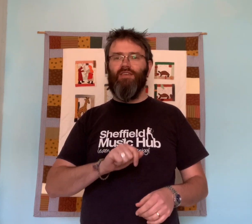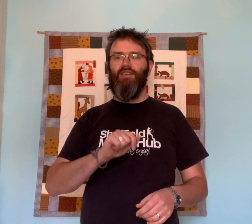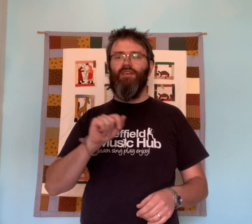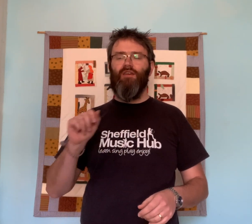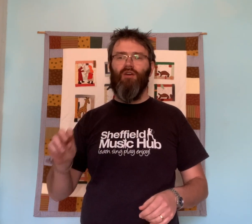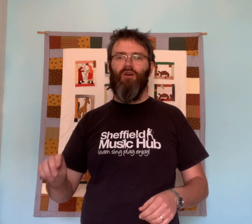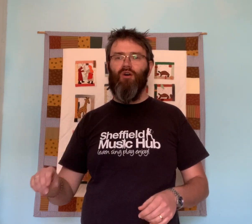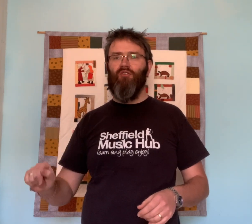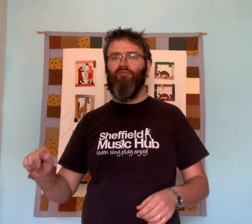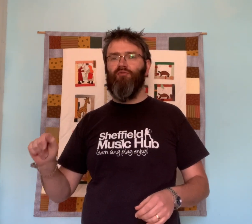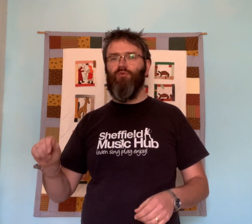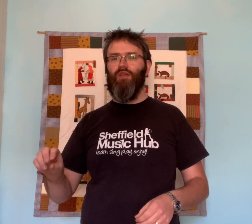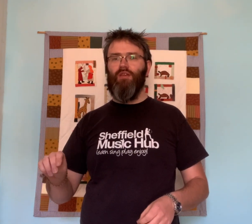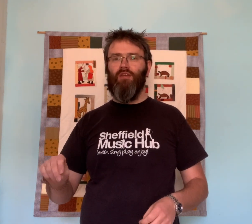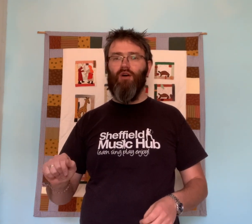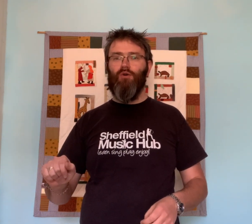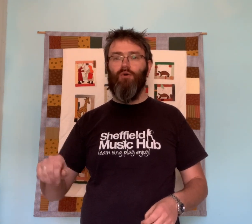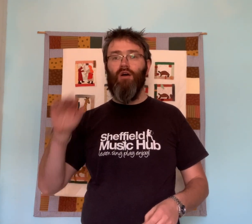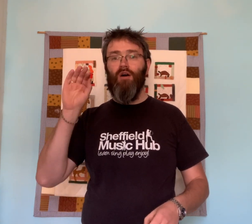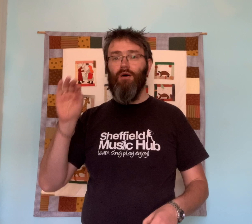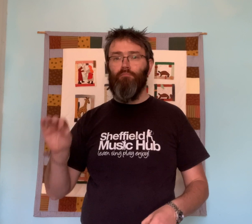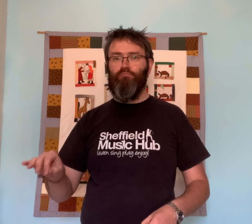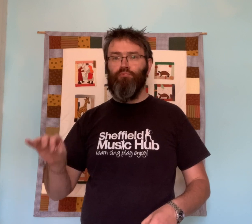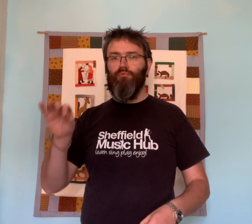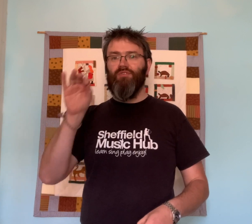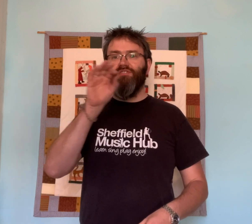ready, off we go.